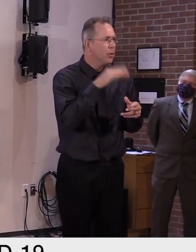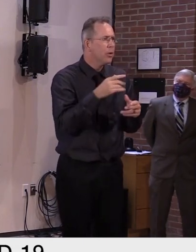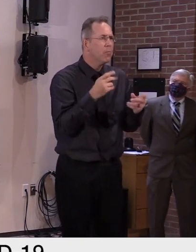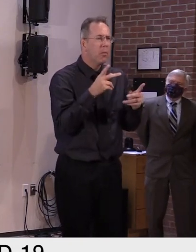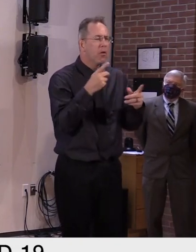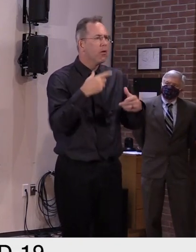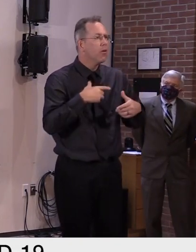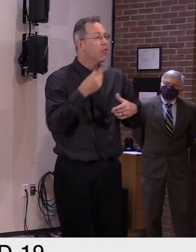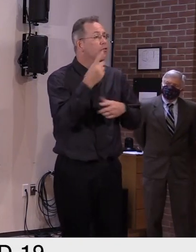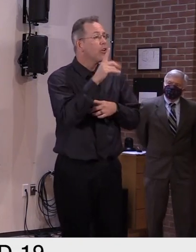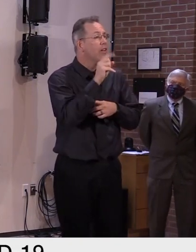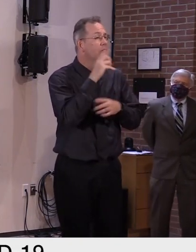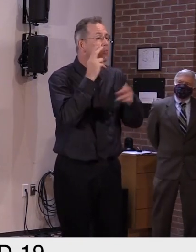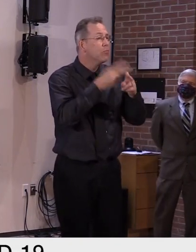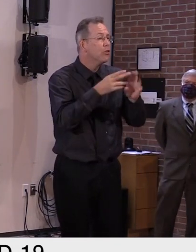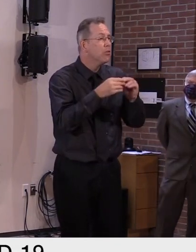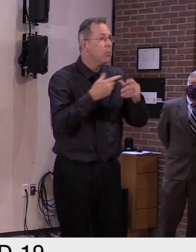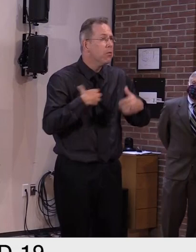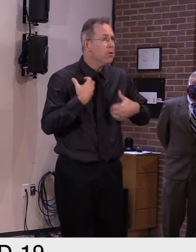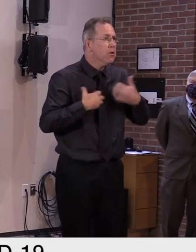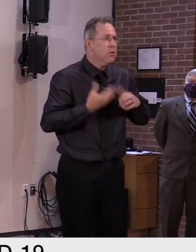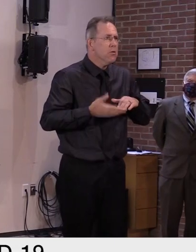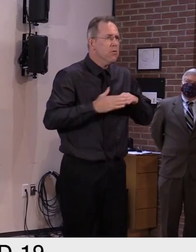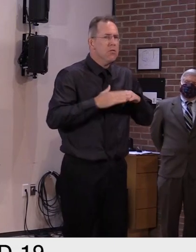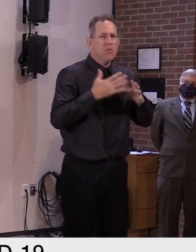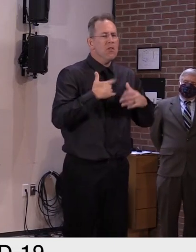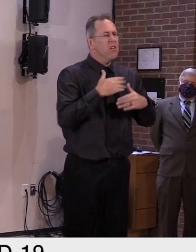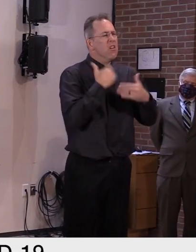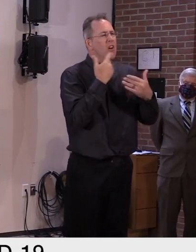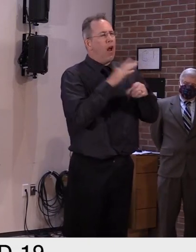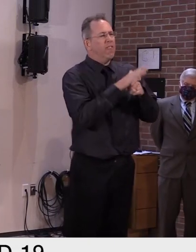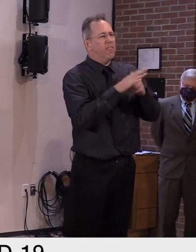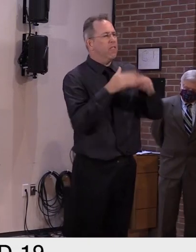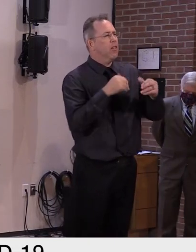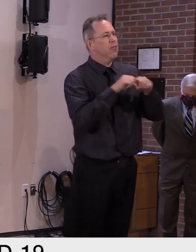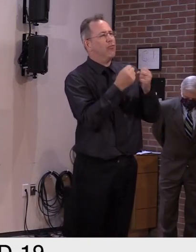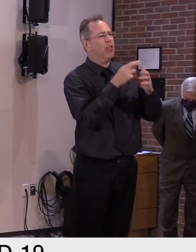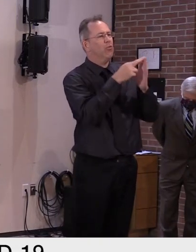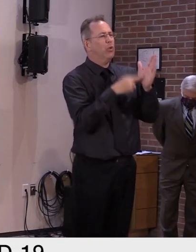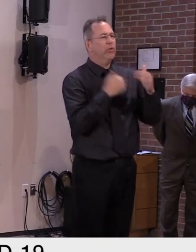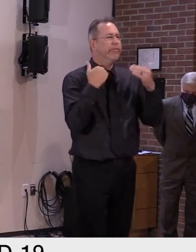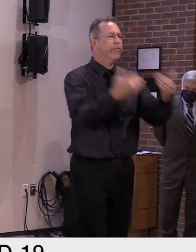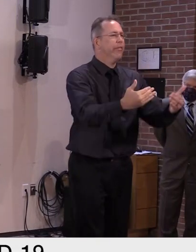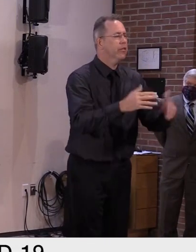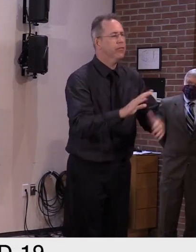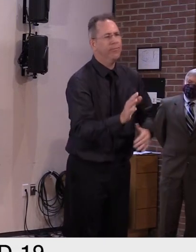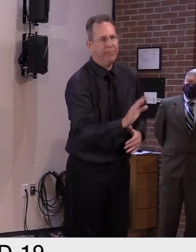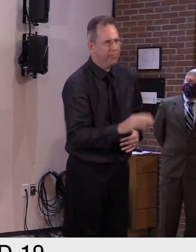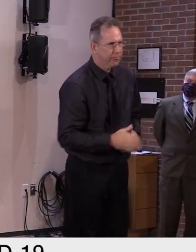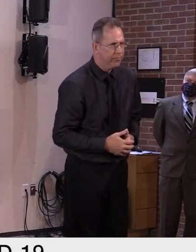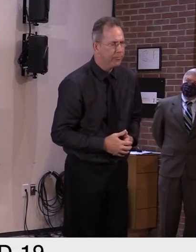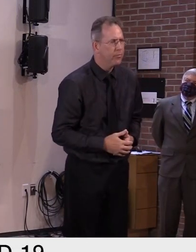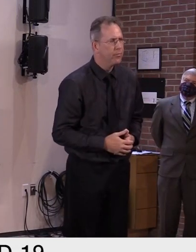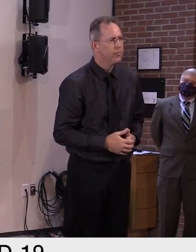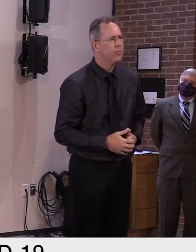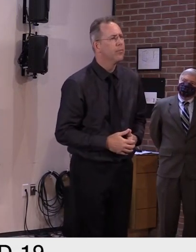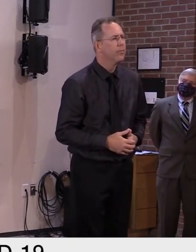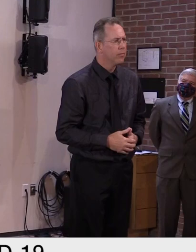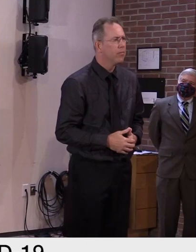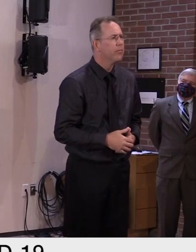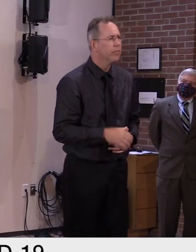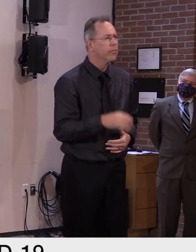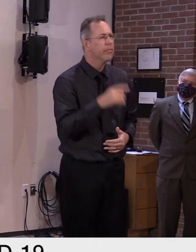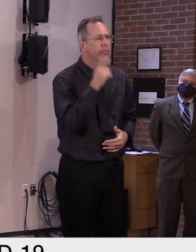in. It's becoming an issue. And I get it. You know, I mean, I see it on the national level when you bring